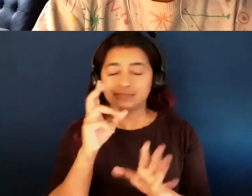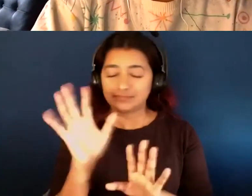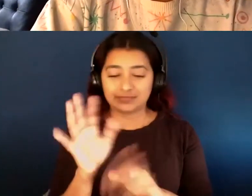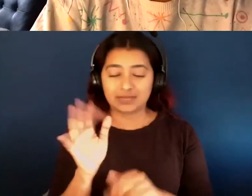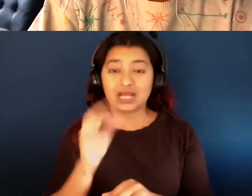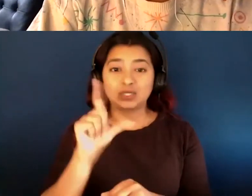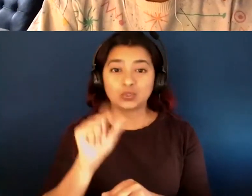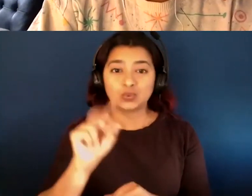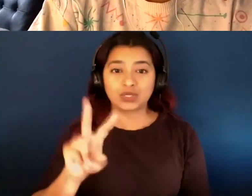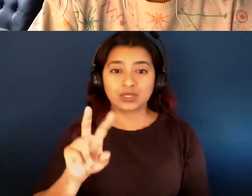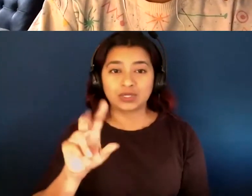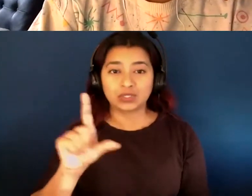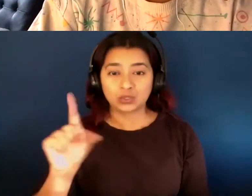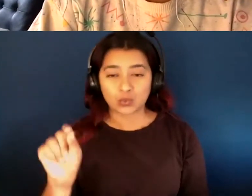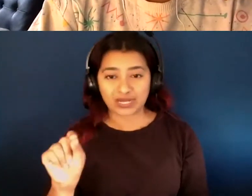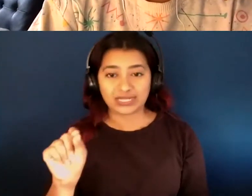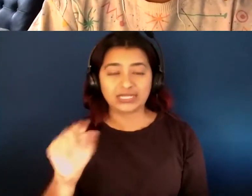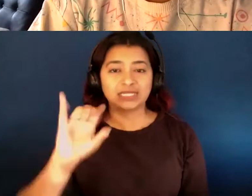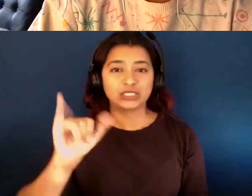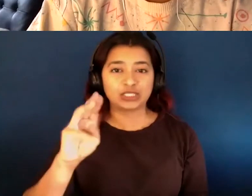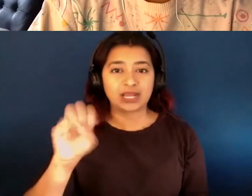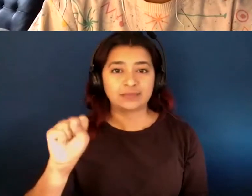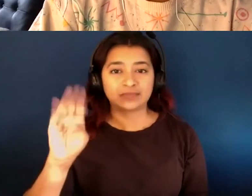2020 James Baldwin Fellowship at